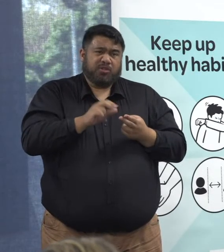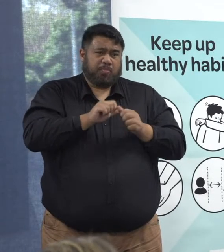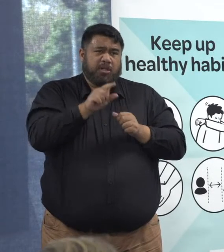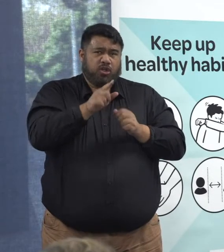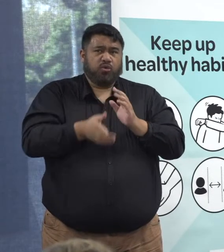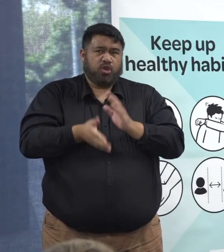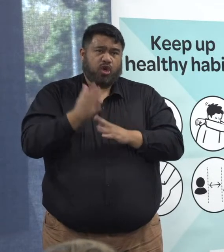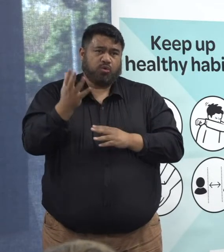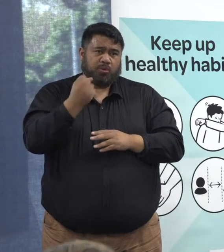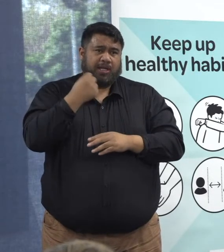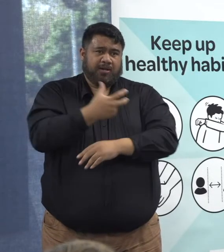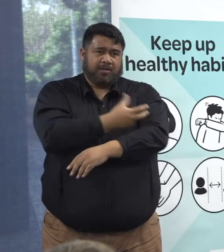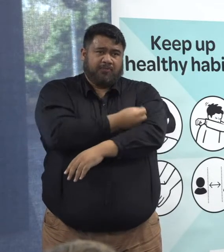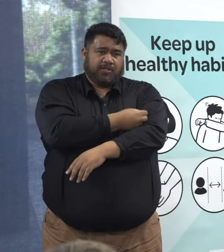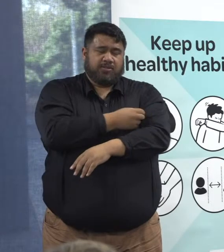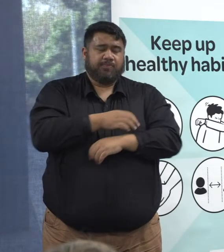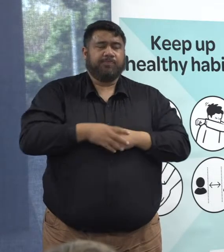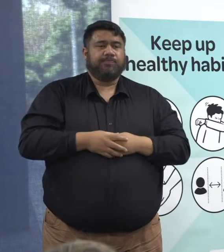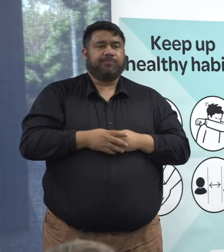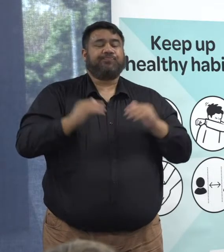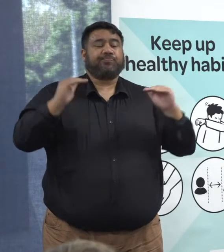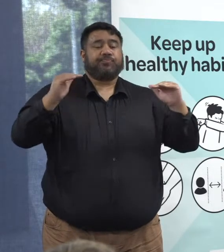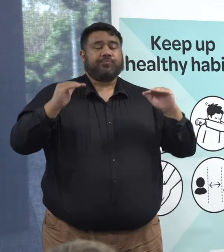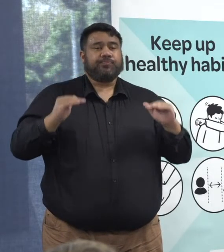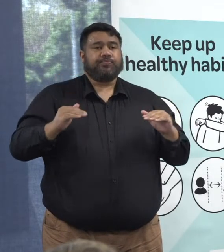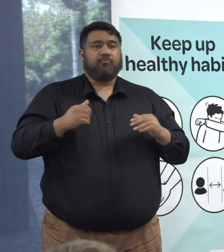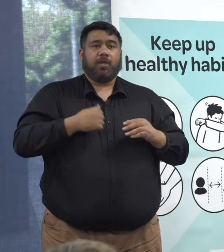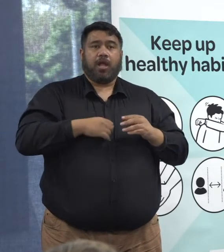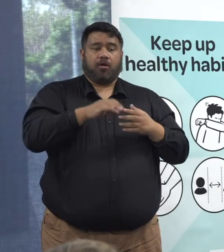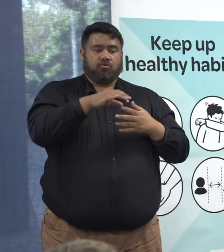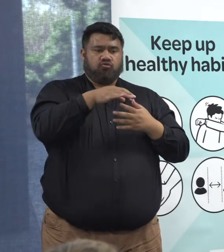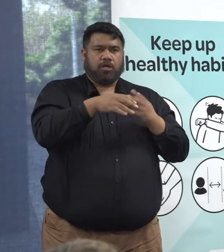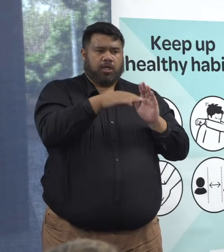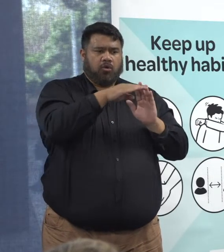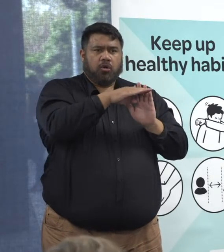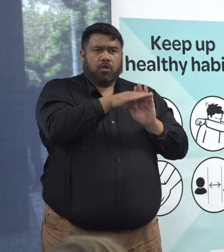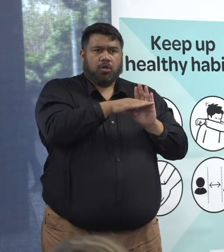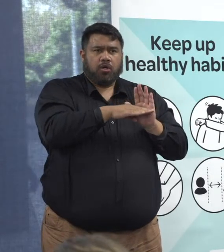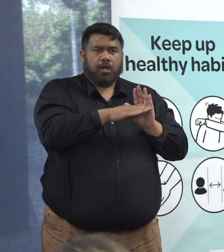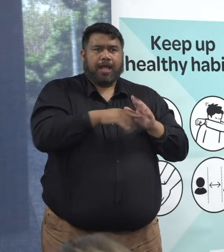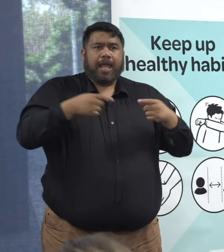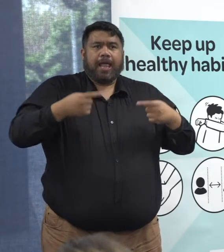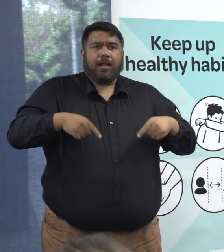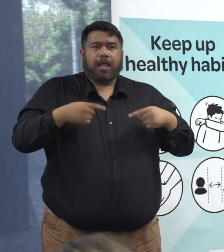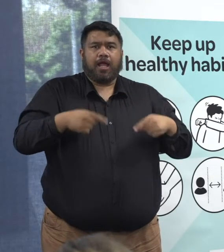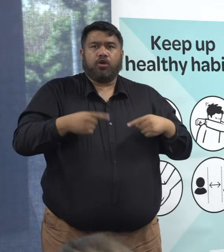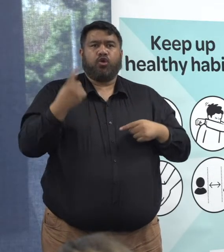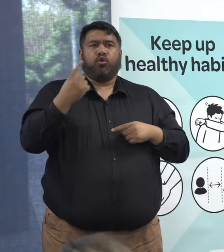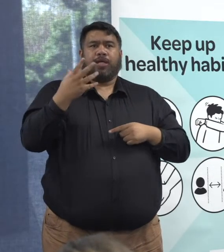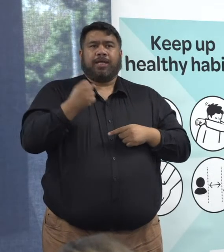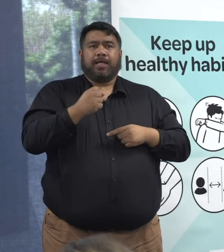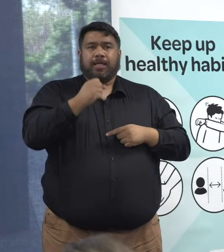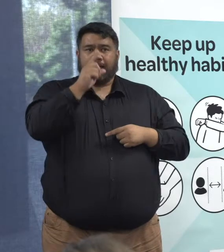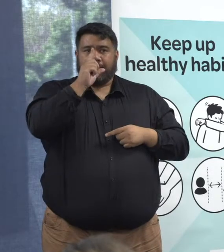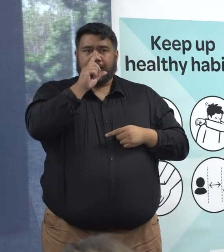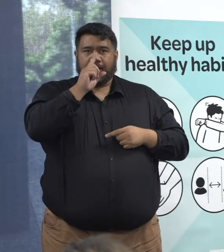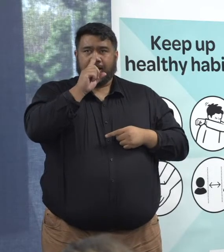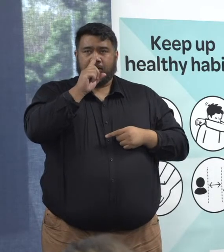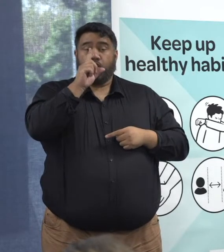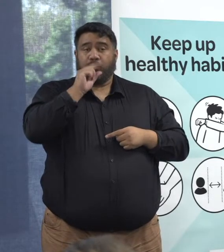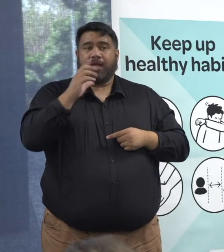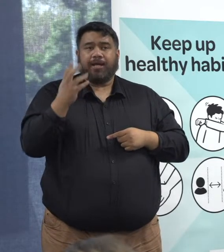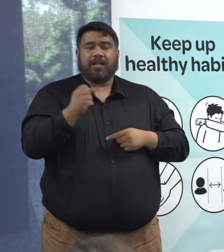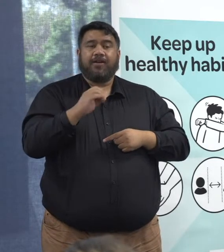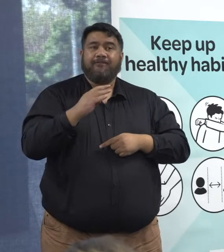We're also finalising our eligibility criteria and the detailed operational rollout for a 4th dose of the Pfizer